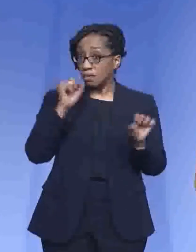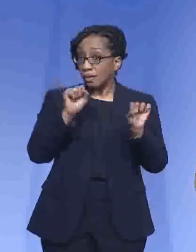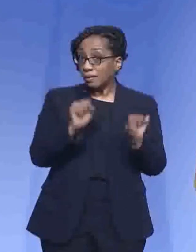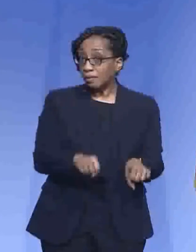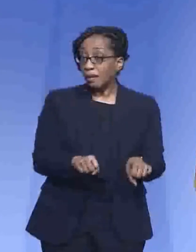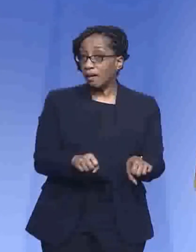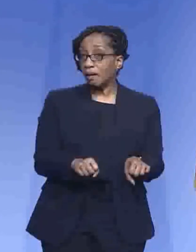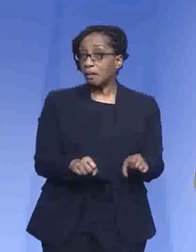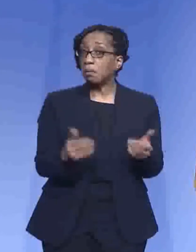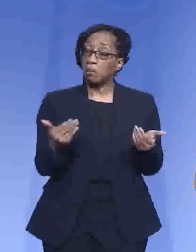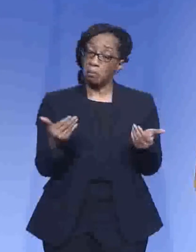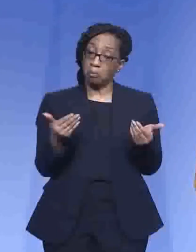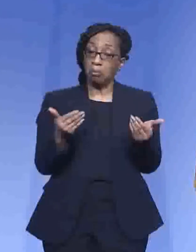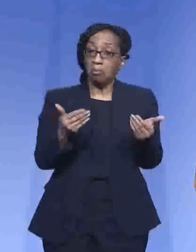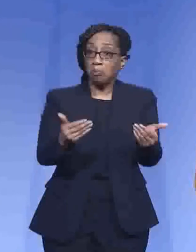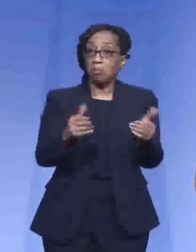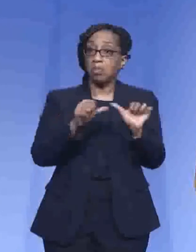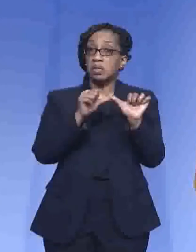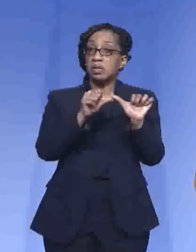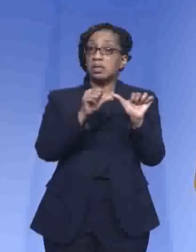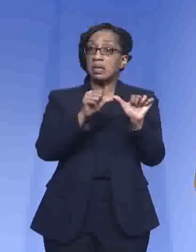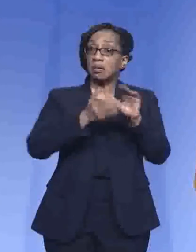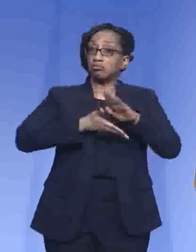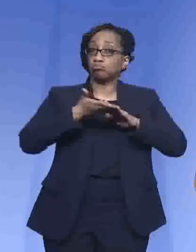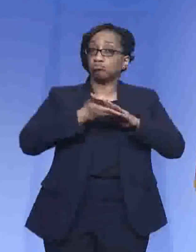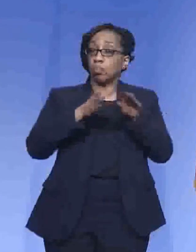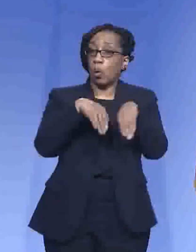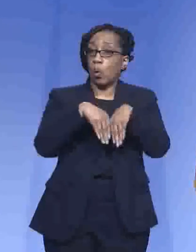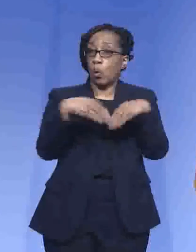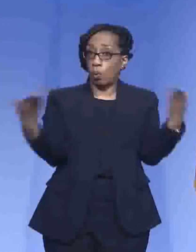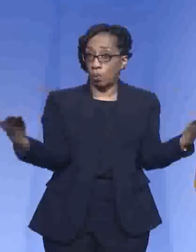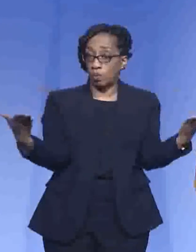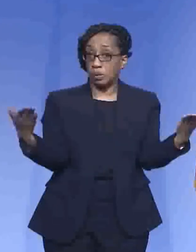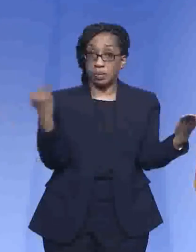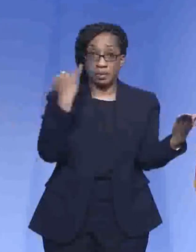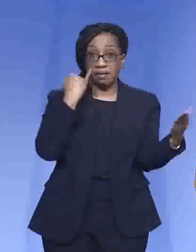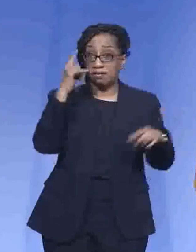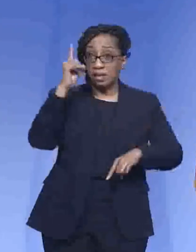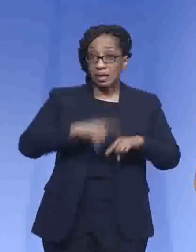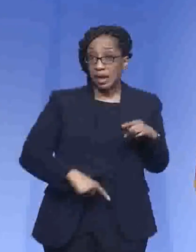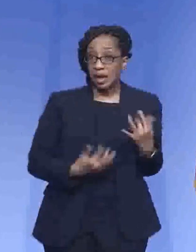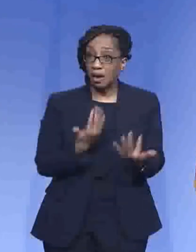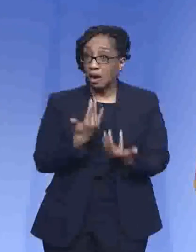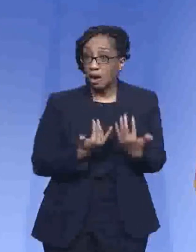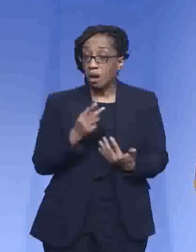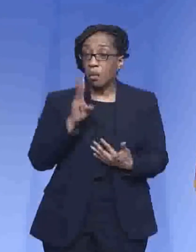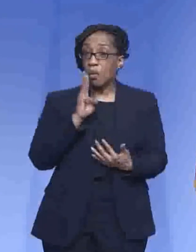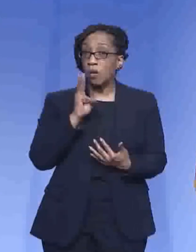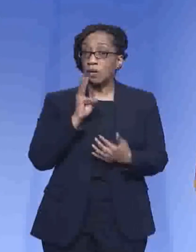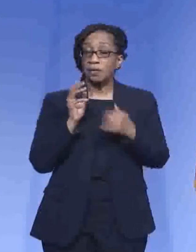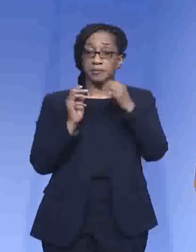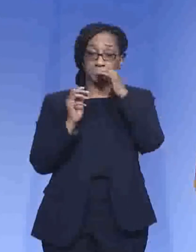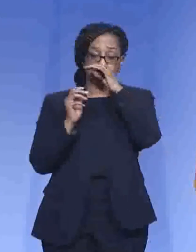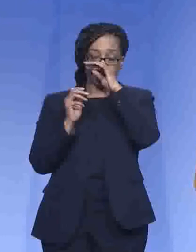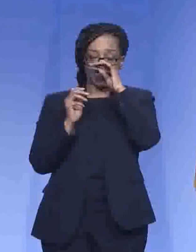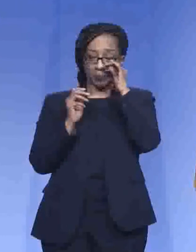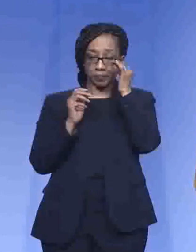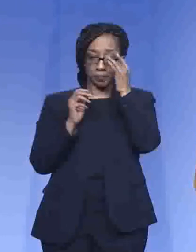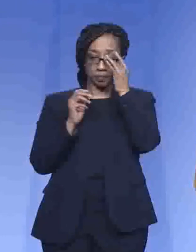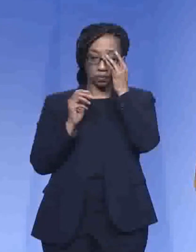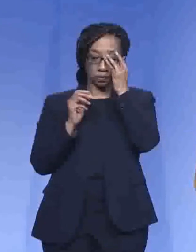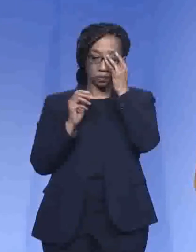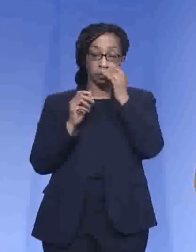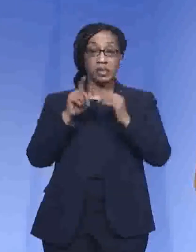advisory, then they could operate. But if they could not abide by the boil water advisory, then